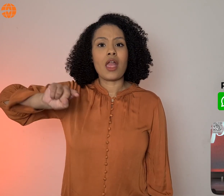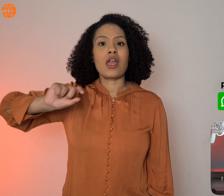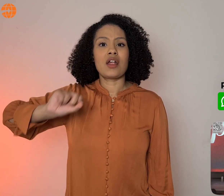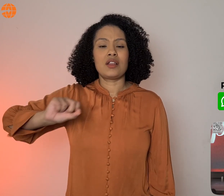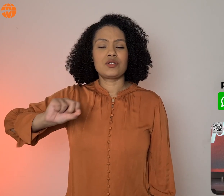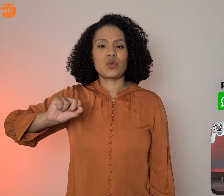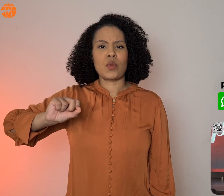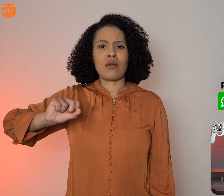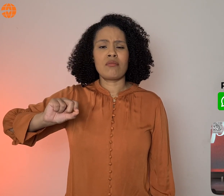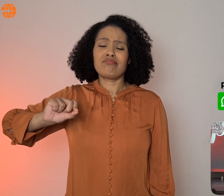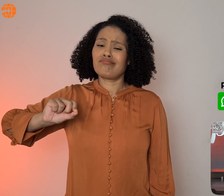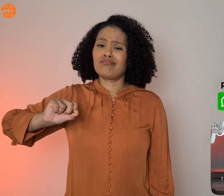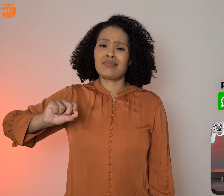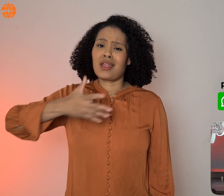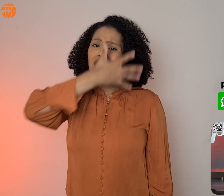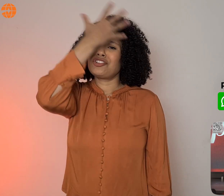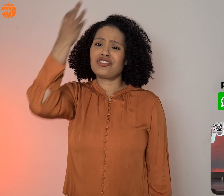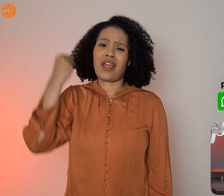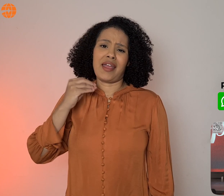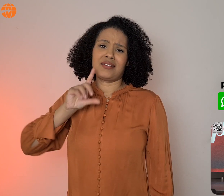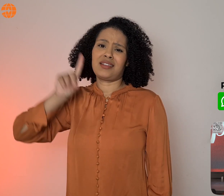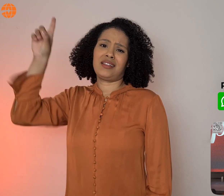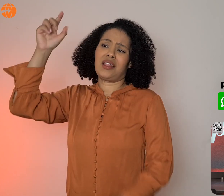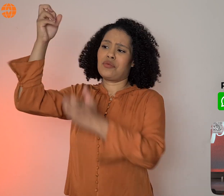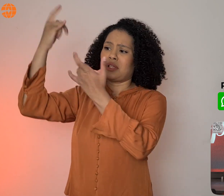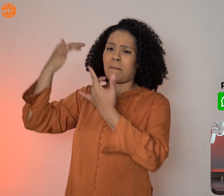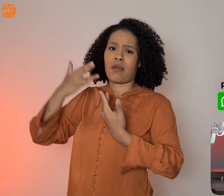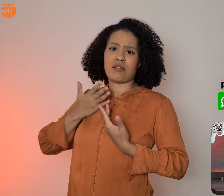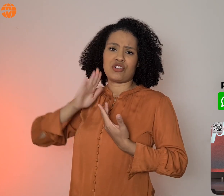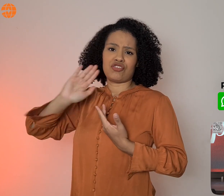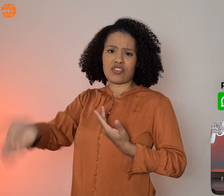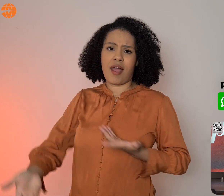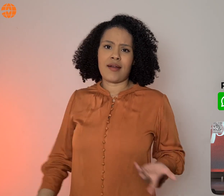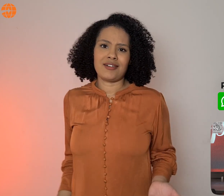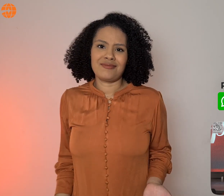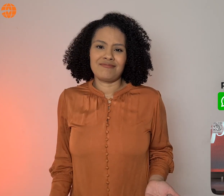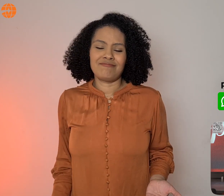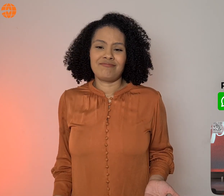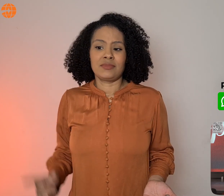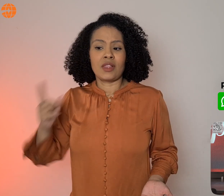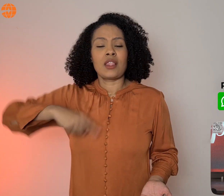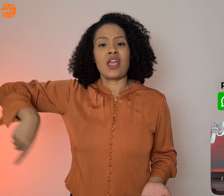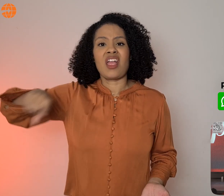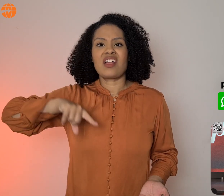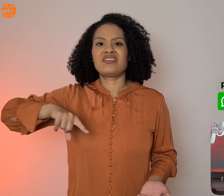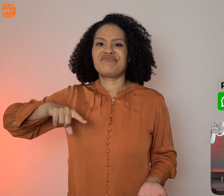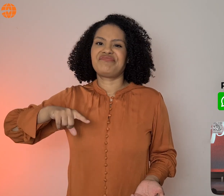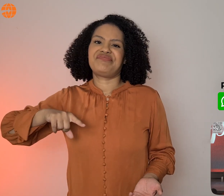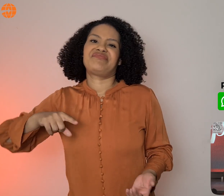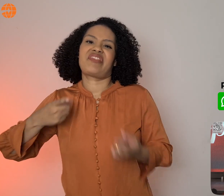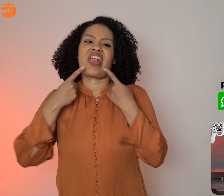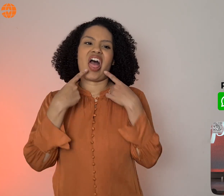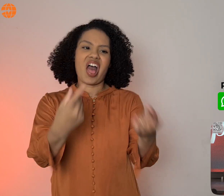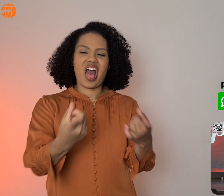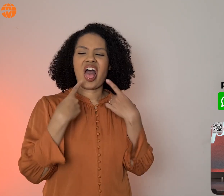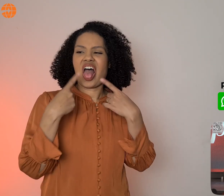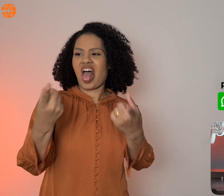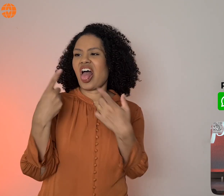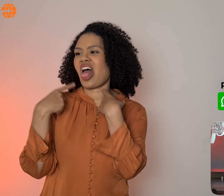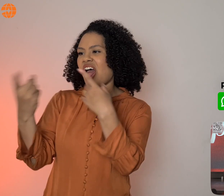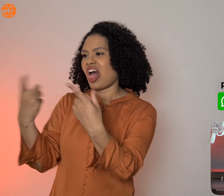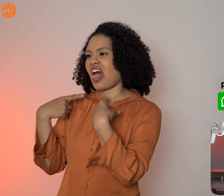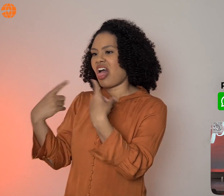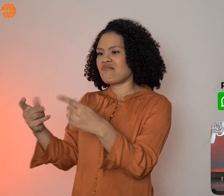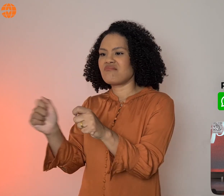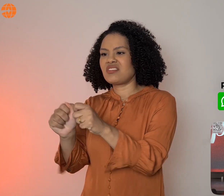that they did. Eles estão apenas contando a forma como eles foram destratados, as coisas que eles não receberam, a forma como eles gostariam de que